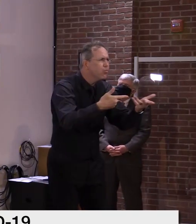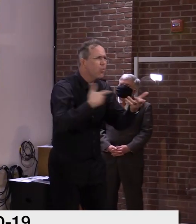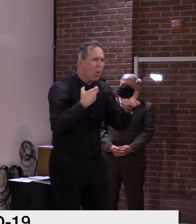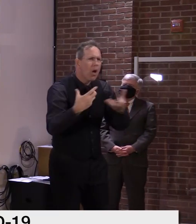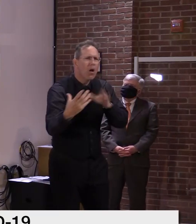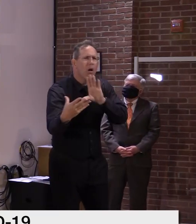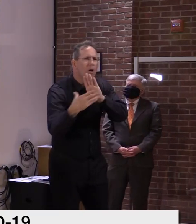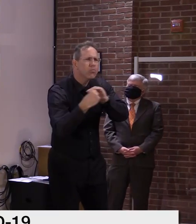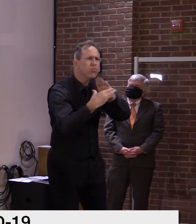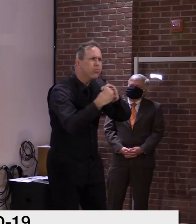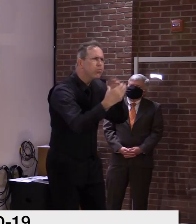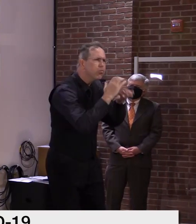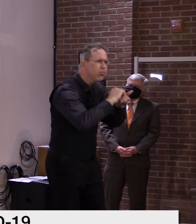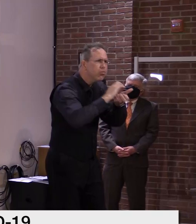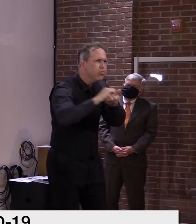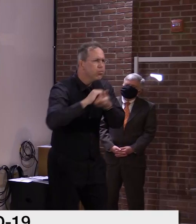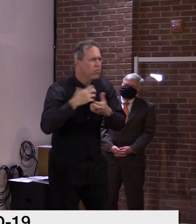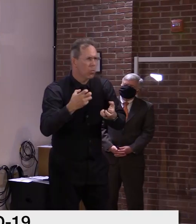Thank you.